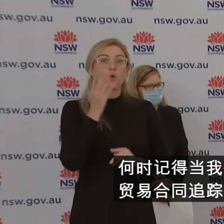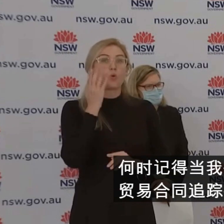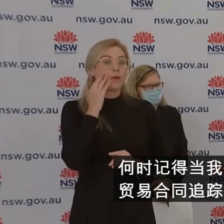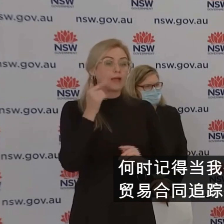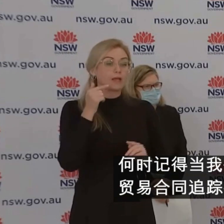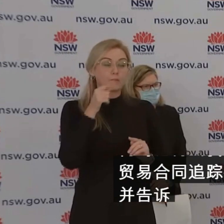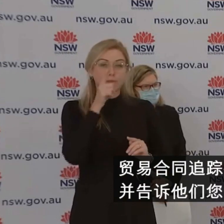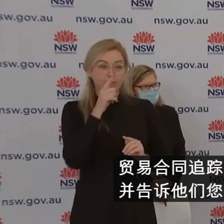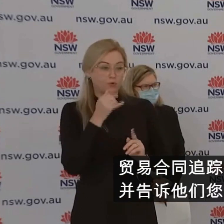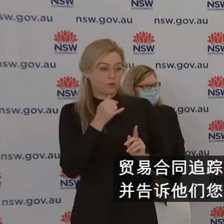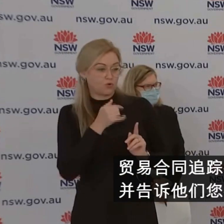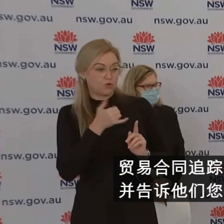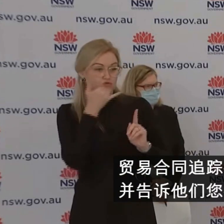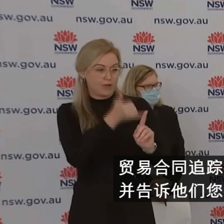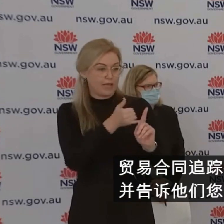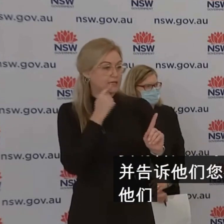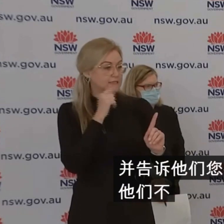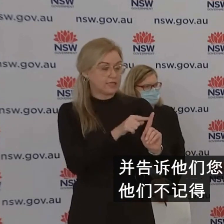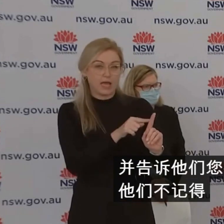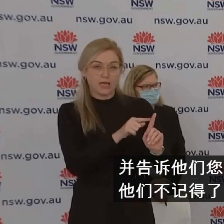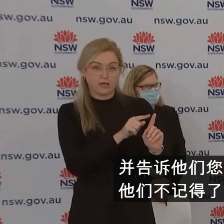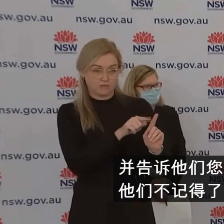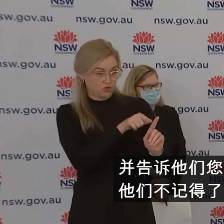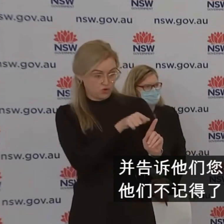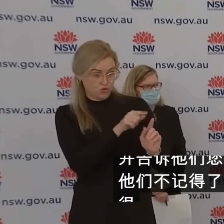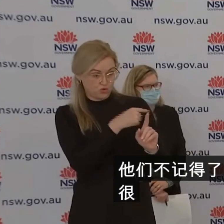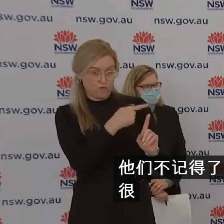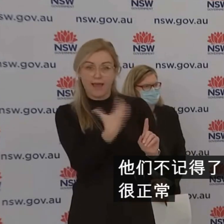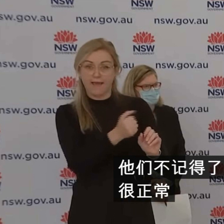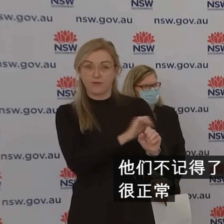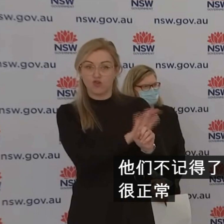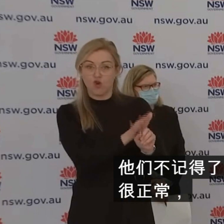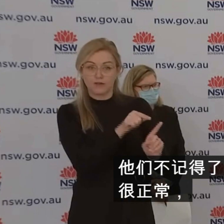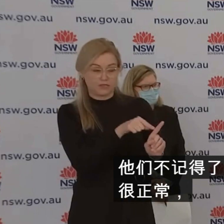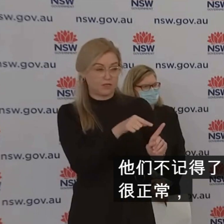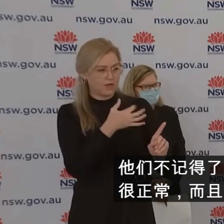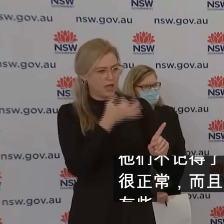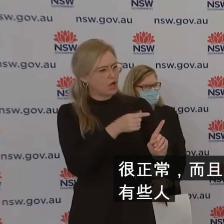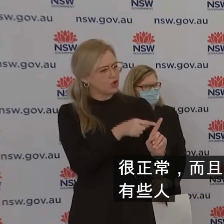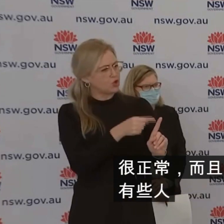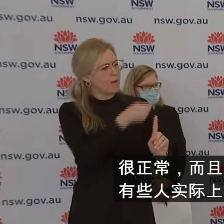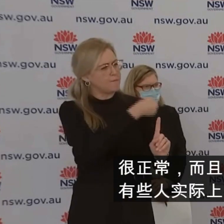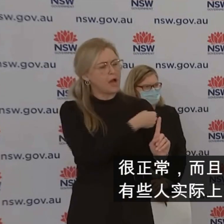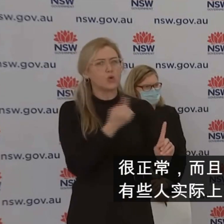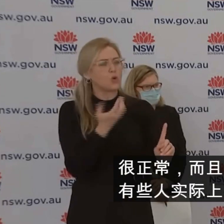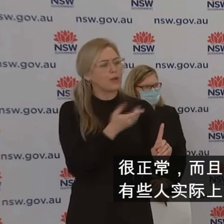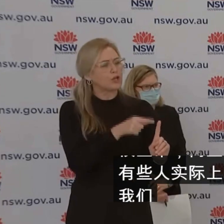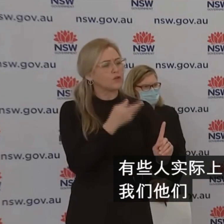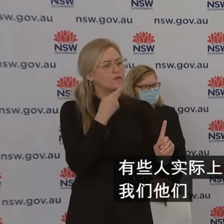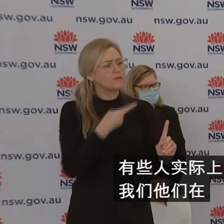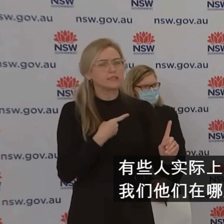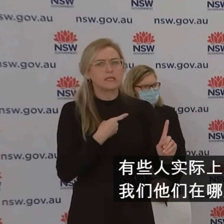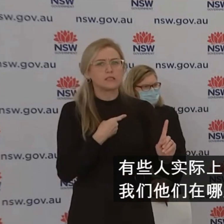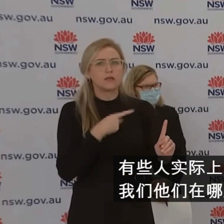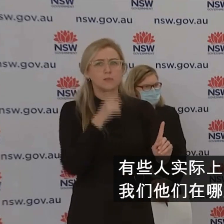ring them and say, where were you on such and such a day? They don't remember. And that's pretty normal. Add to that the fact that some people actually don't want to tell